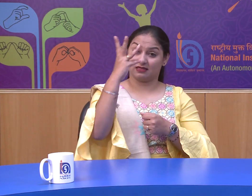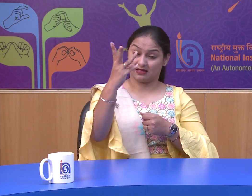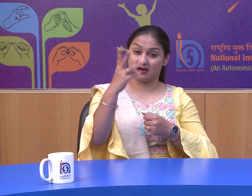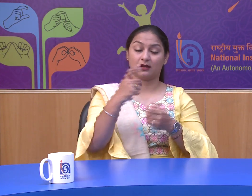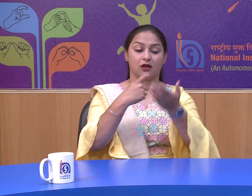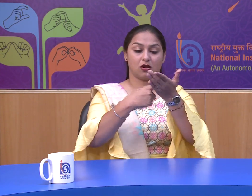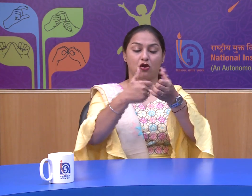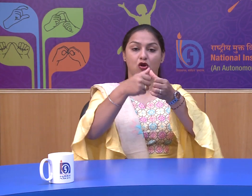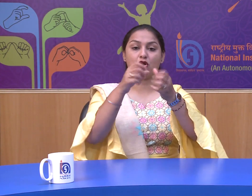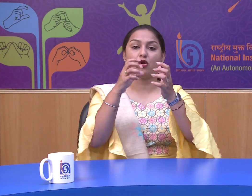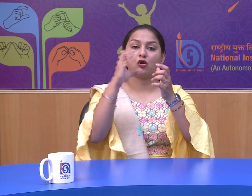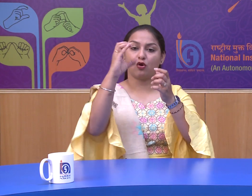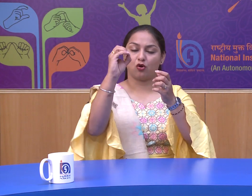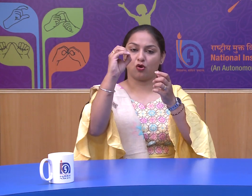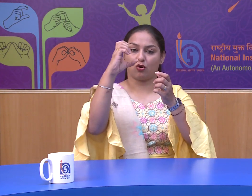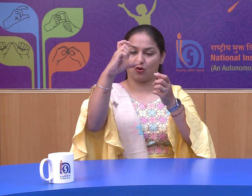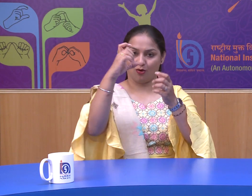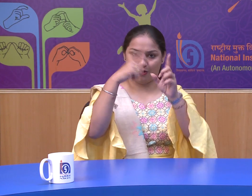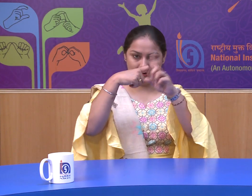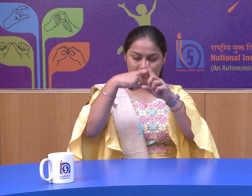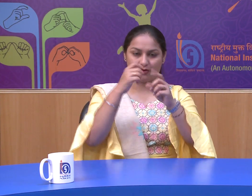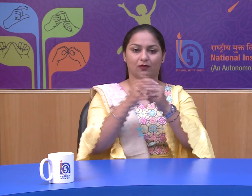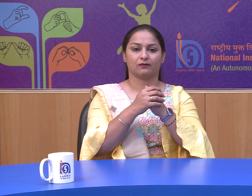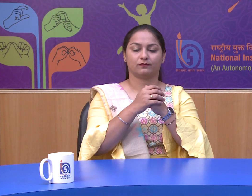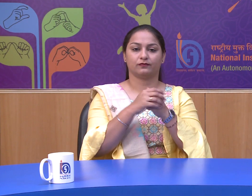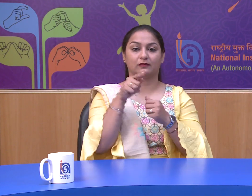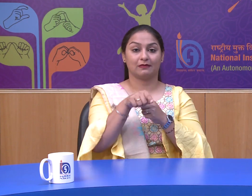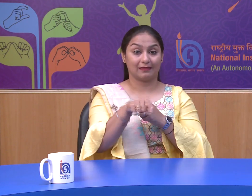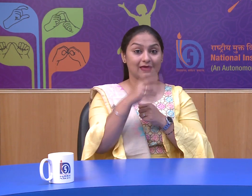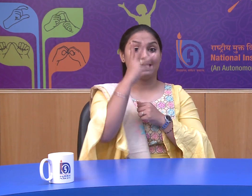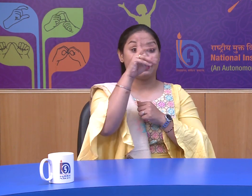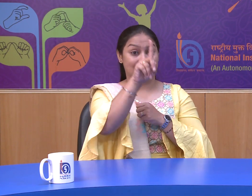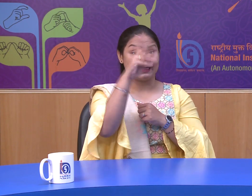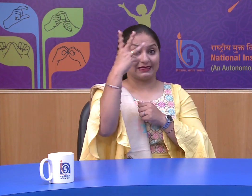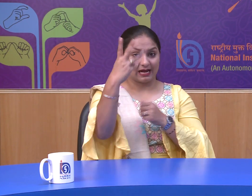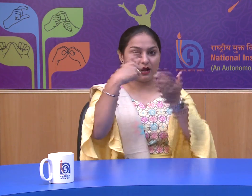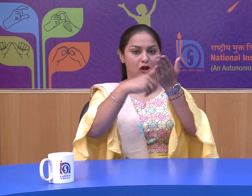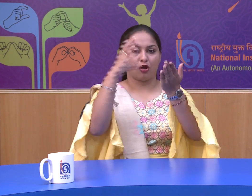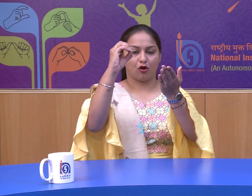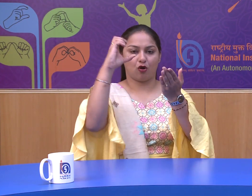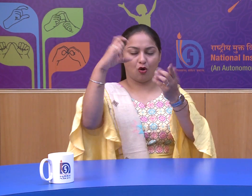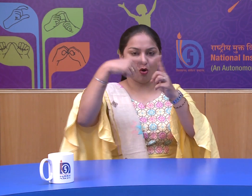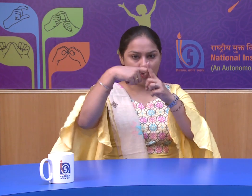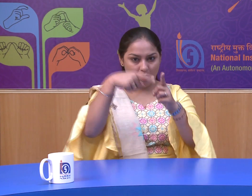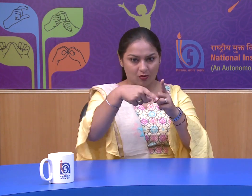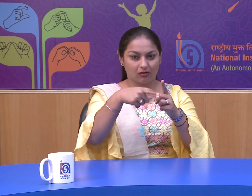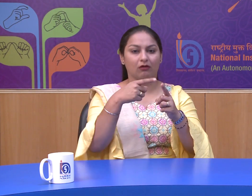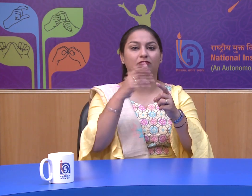rock edicts, Ashoka states that true conquest is